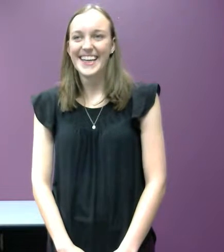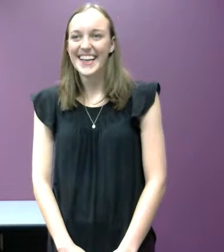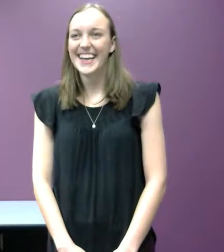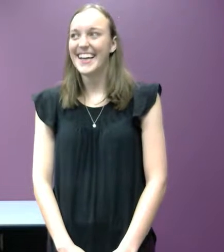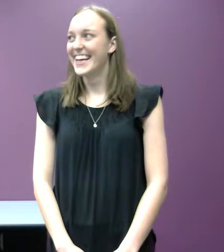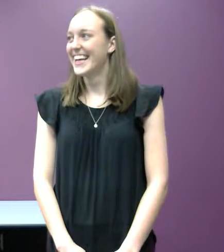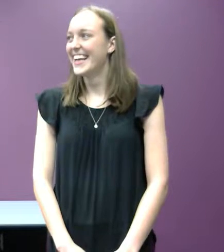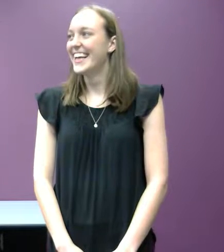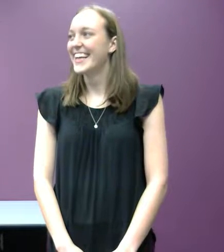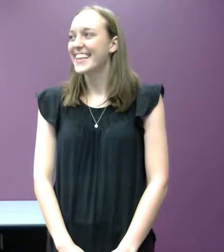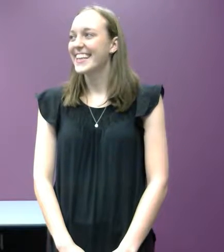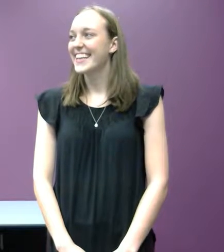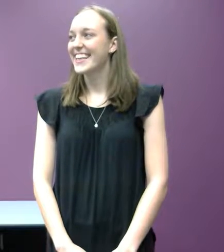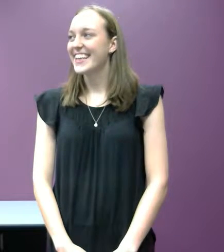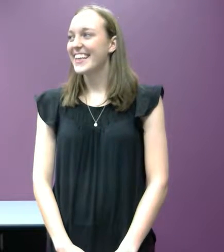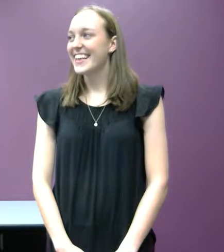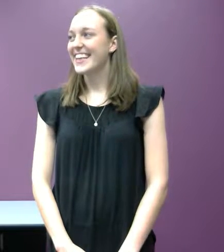luck. camera is your deaf student. I wish you the best.